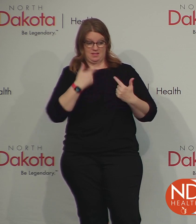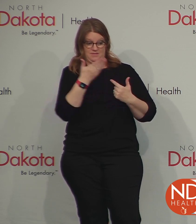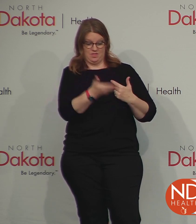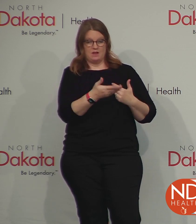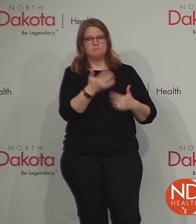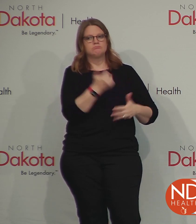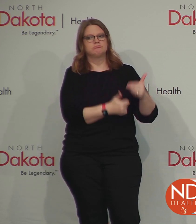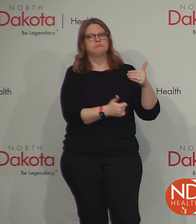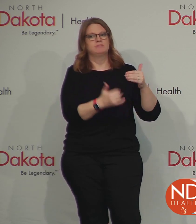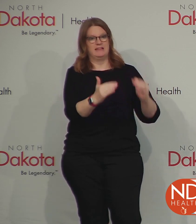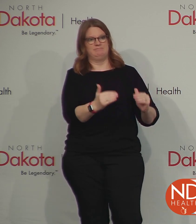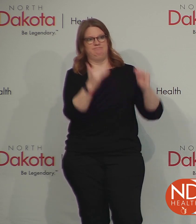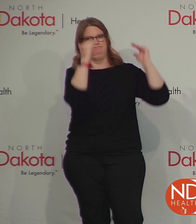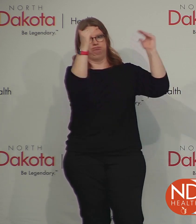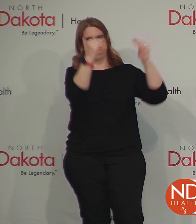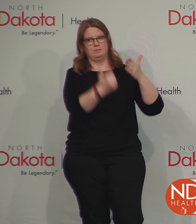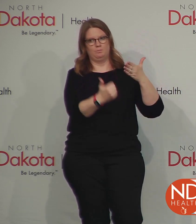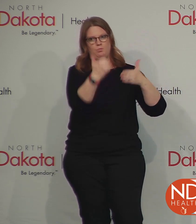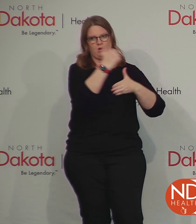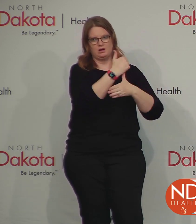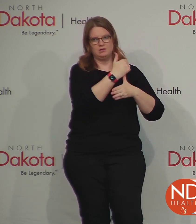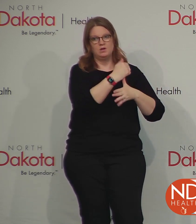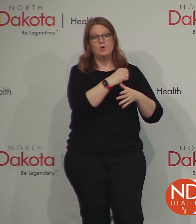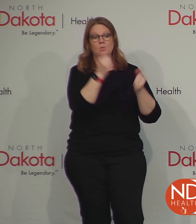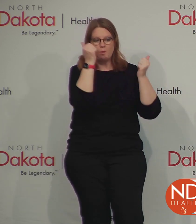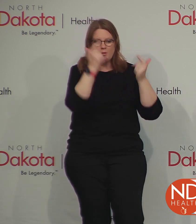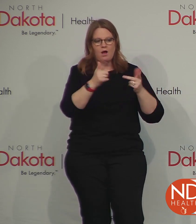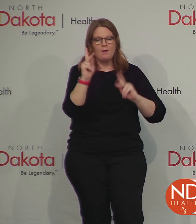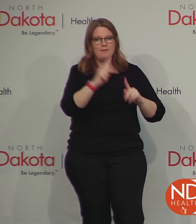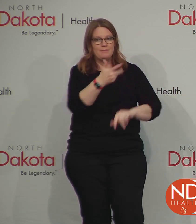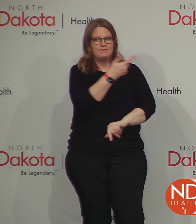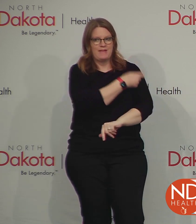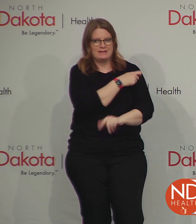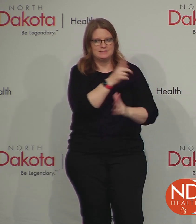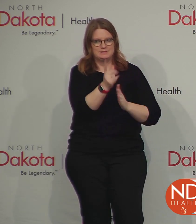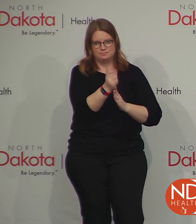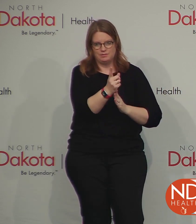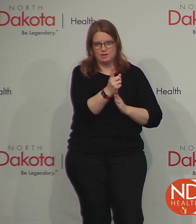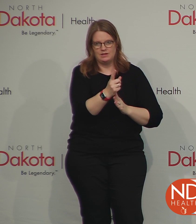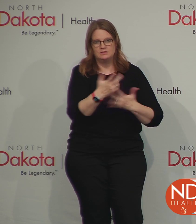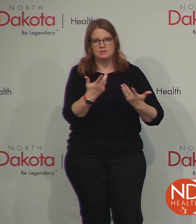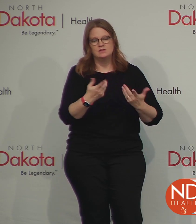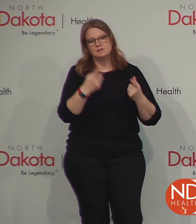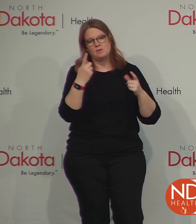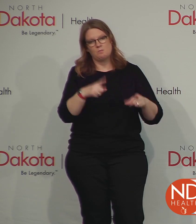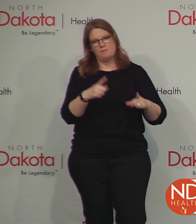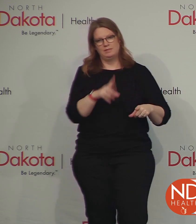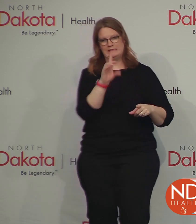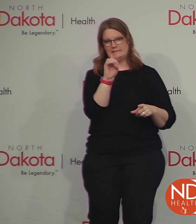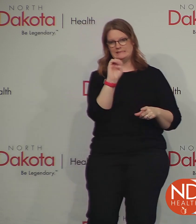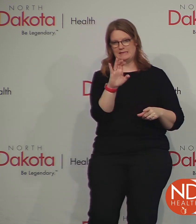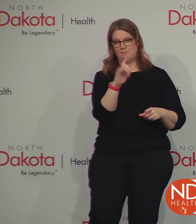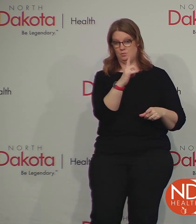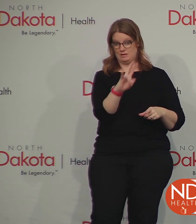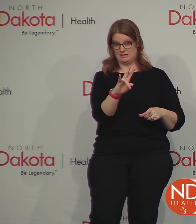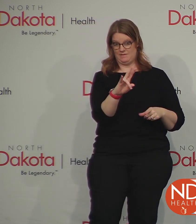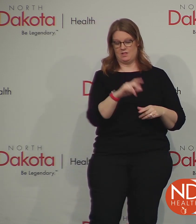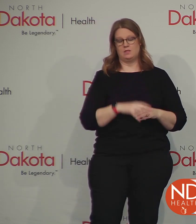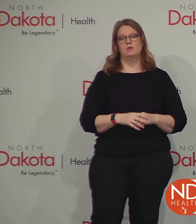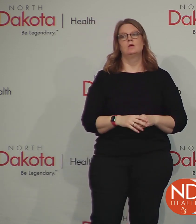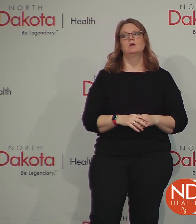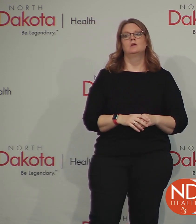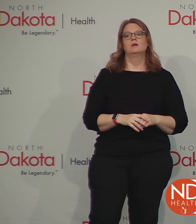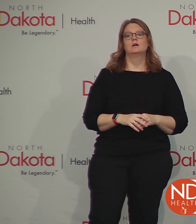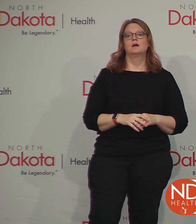want to get all residents and staff vaccinated as soon as possible, so that will likely occur the 27th. In terms